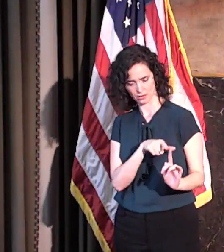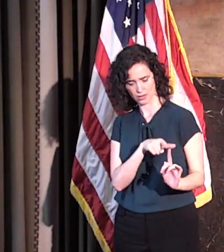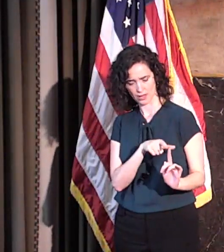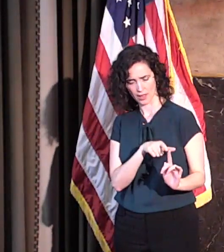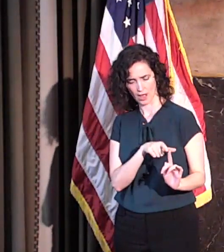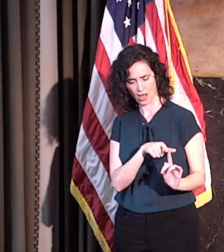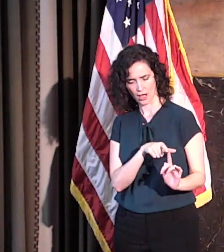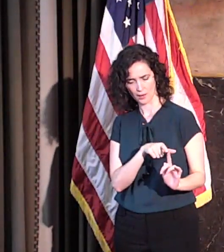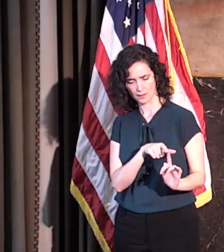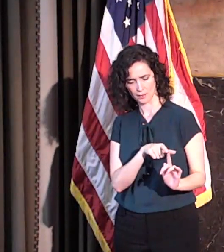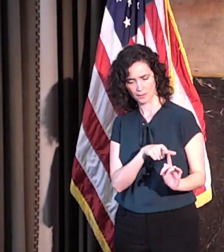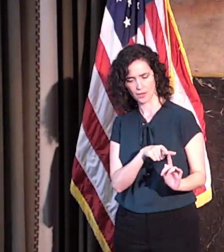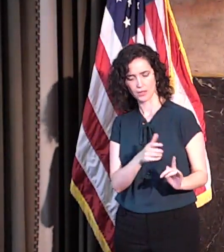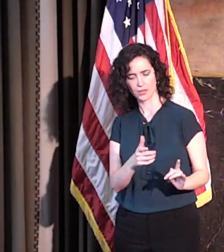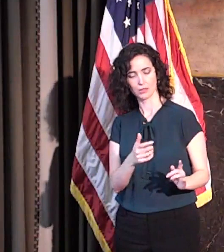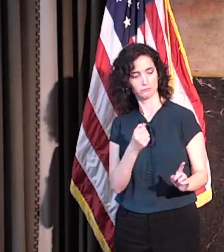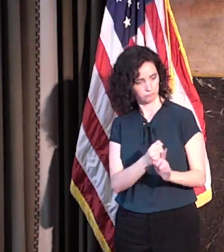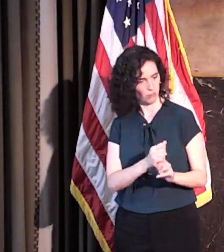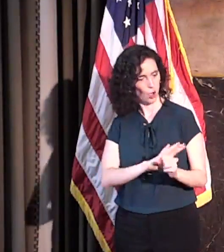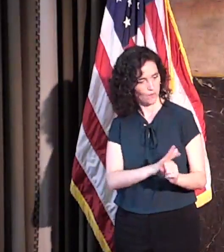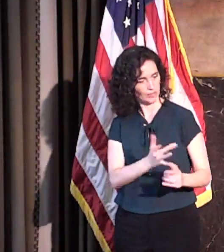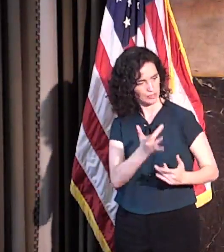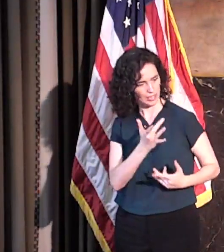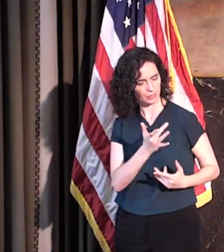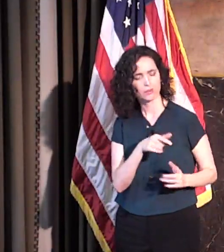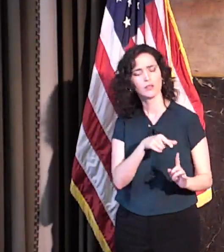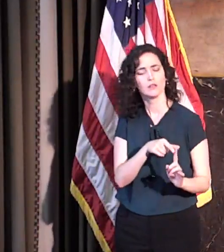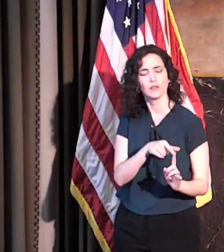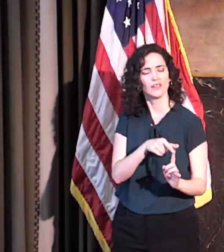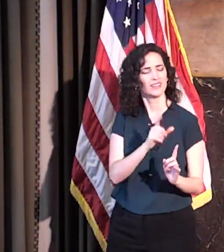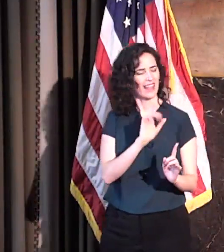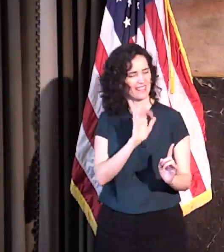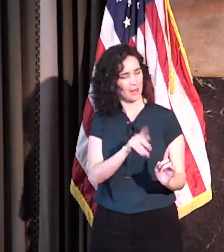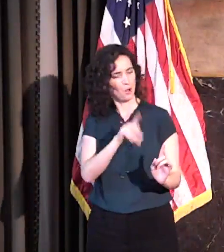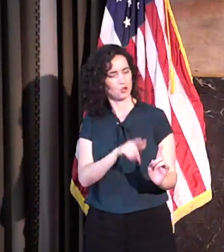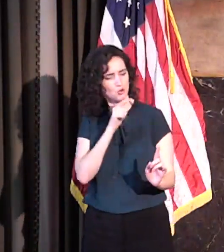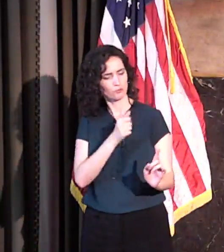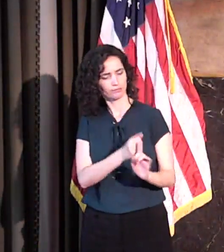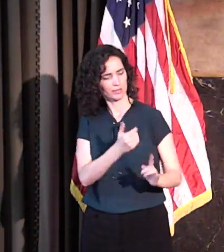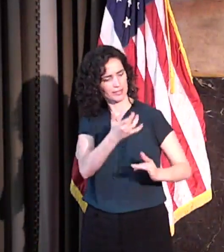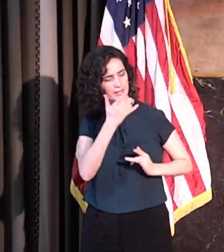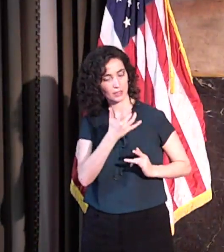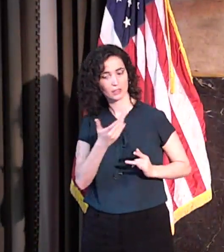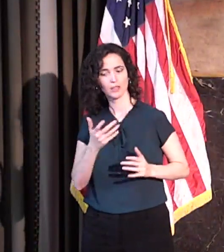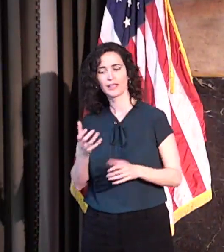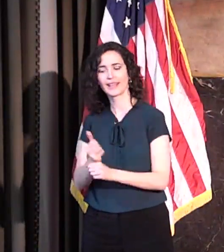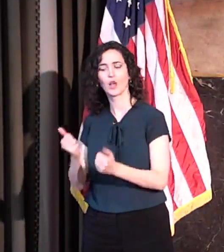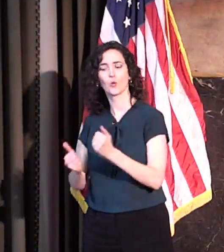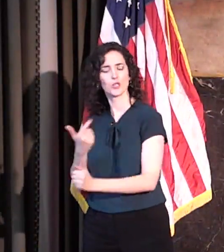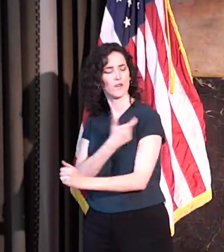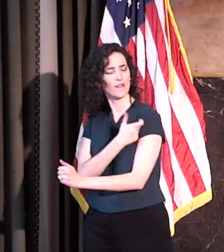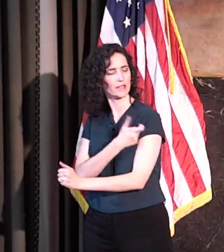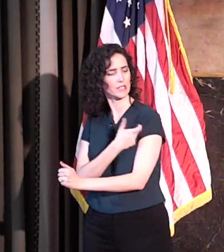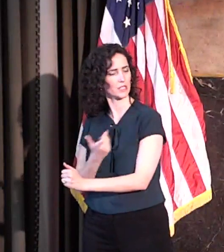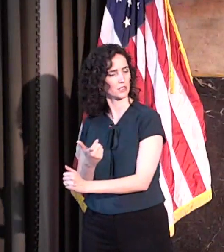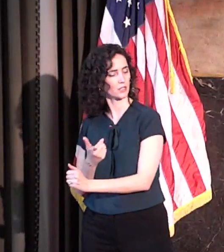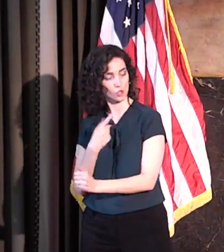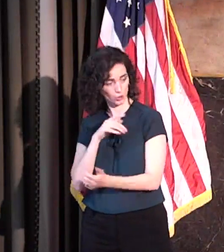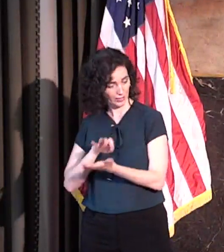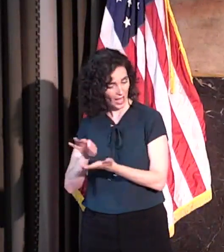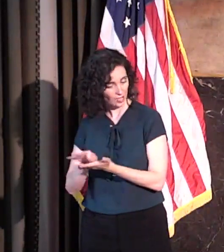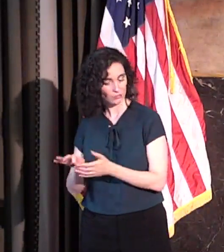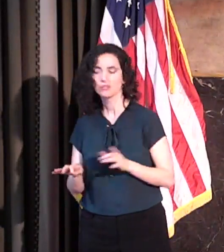3 vaccines, or is it kind of spread out evenly, or are y'all tracking which vaccine those people with cases got? It's fairly even.